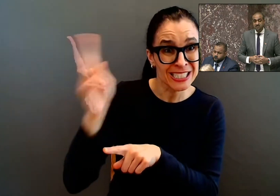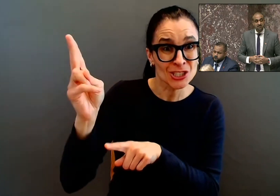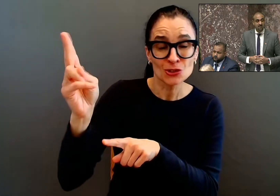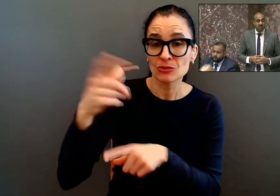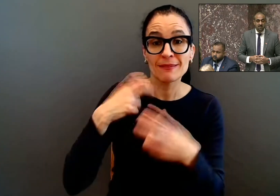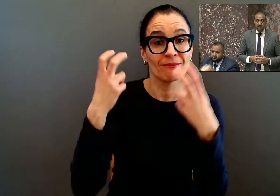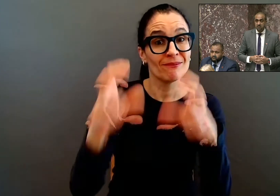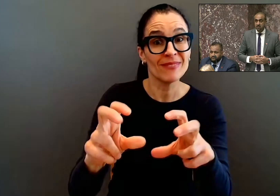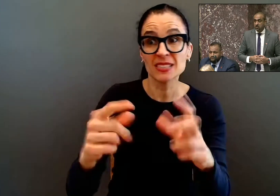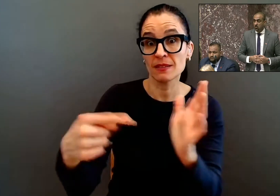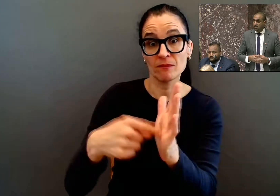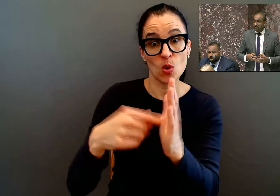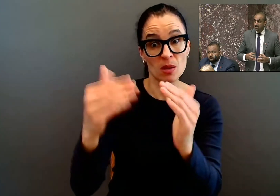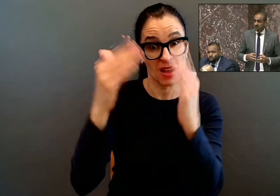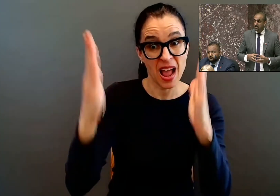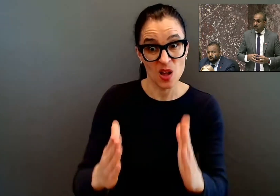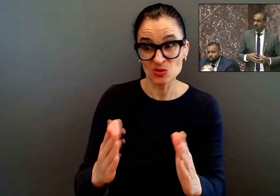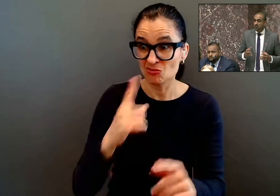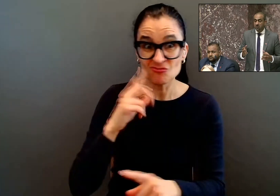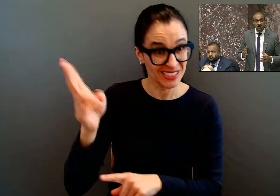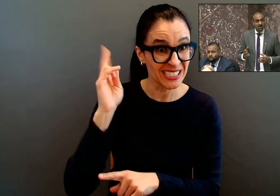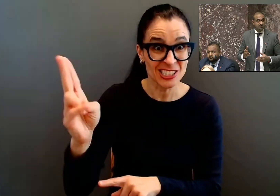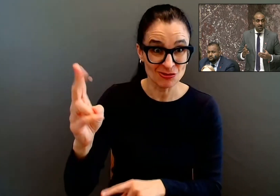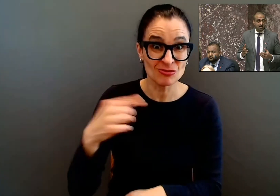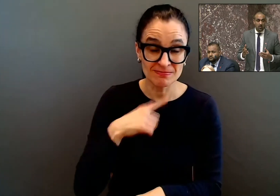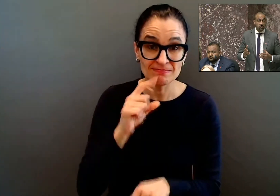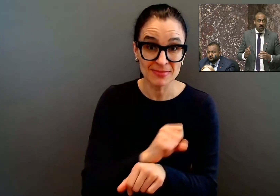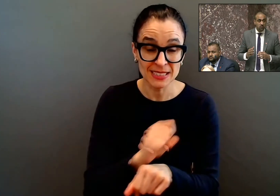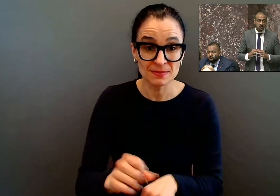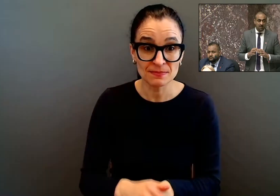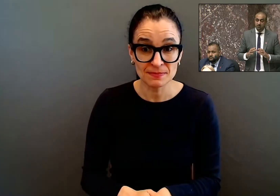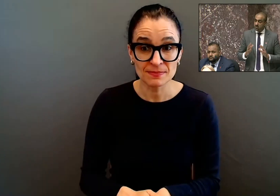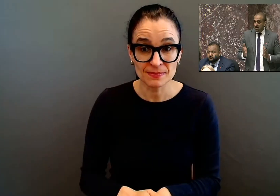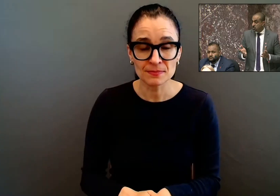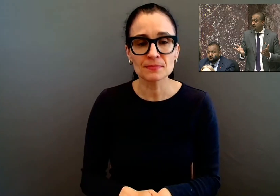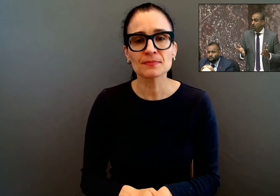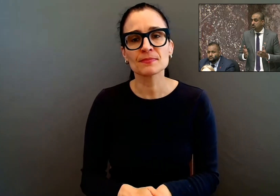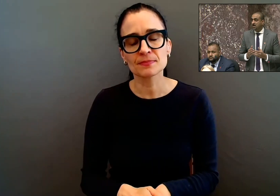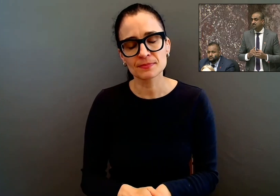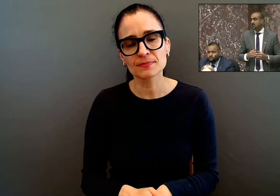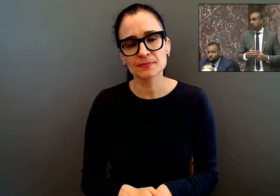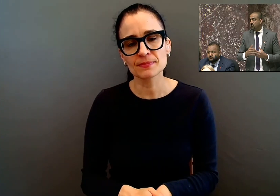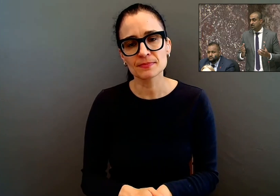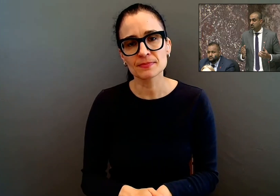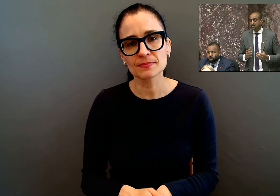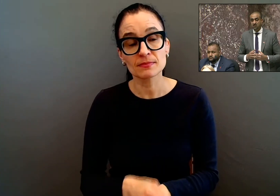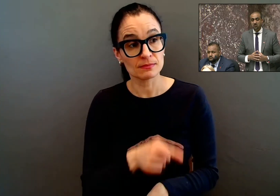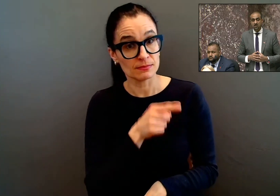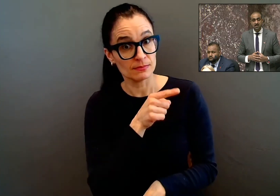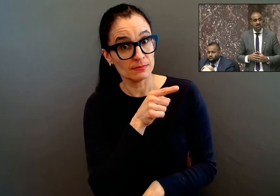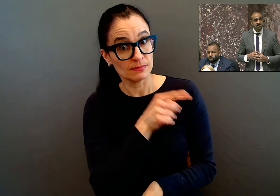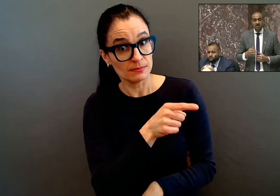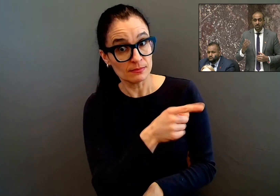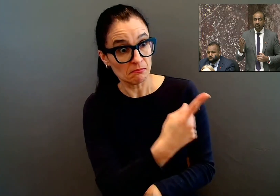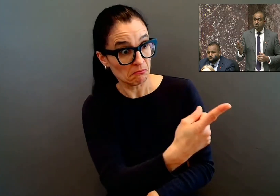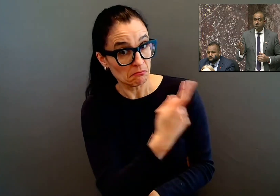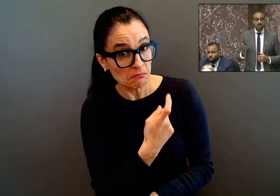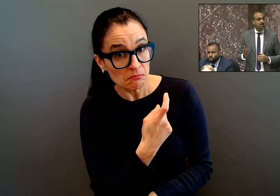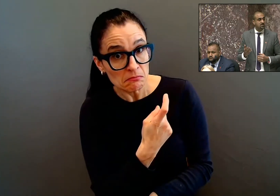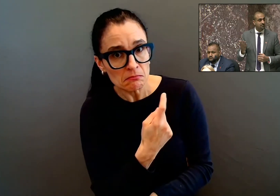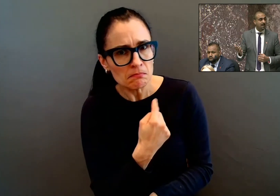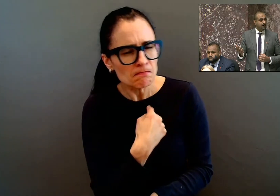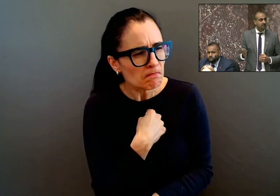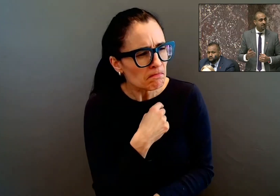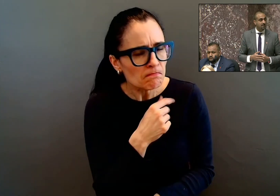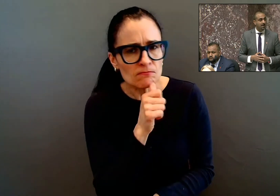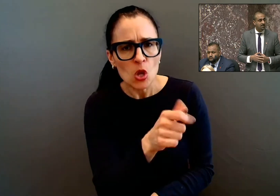And so again, the member has a question, which I just apologize. I don't fully understand the context. But if there's